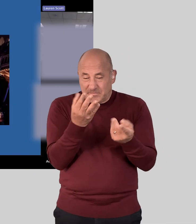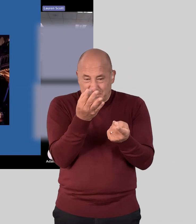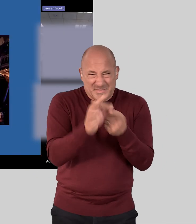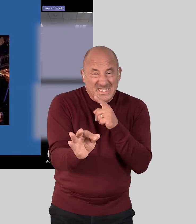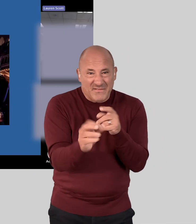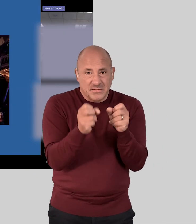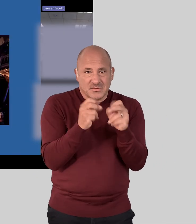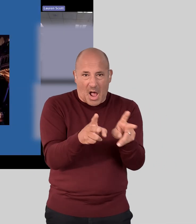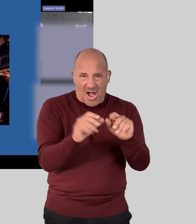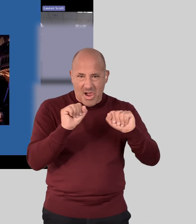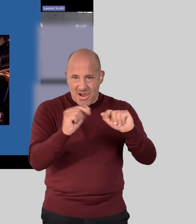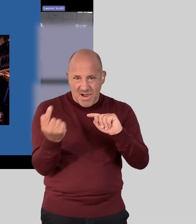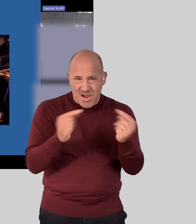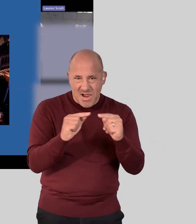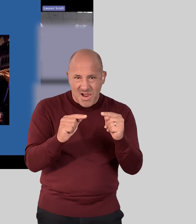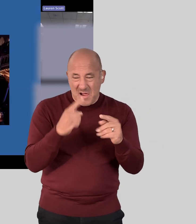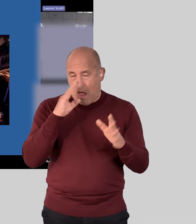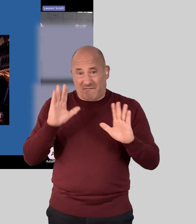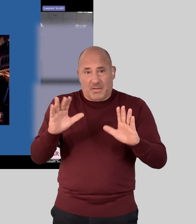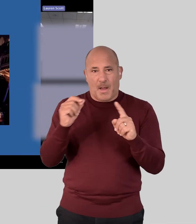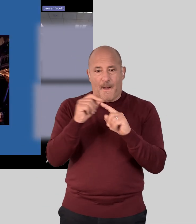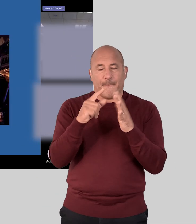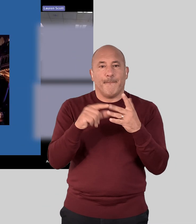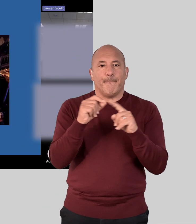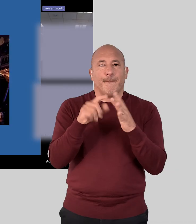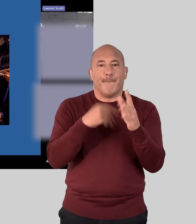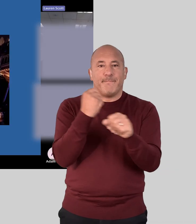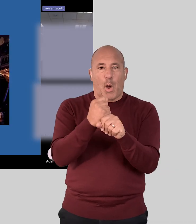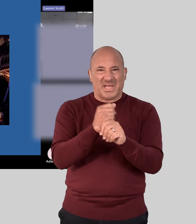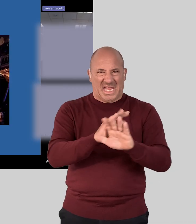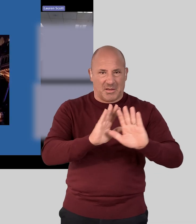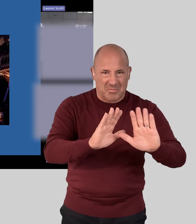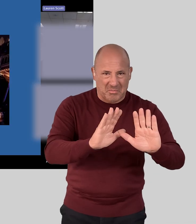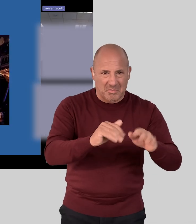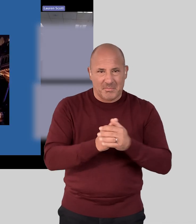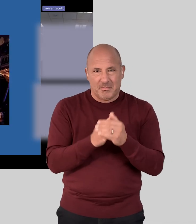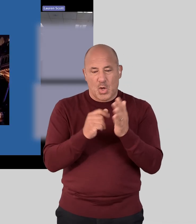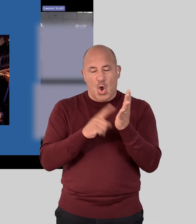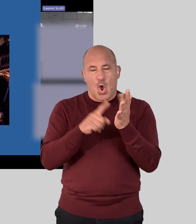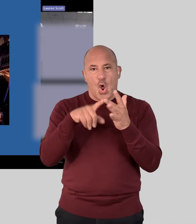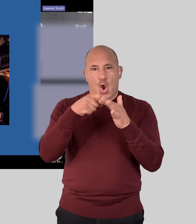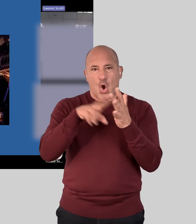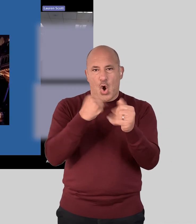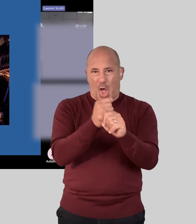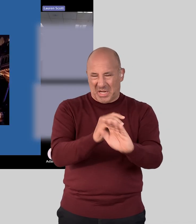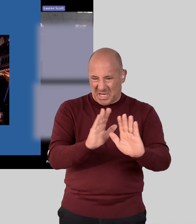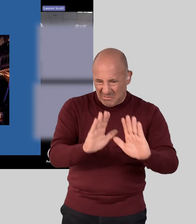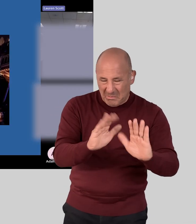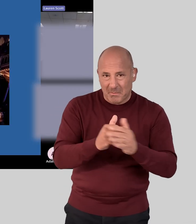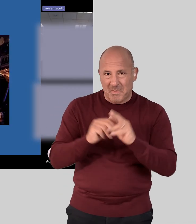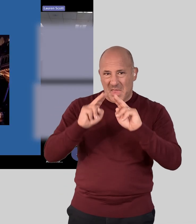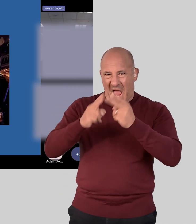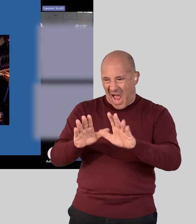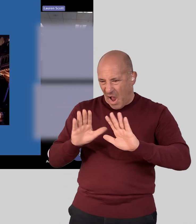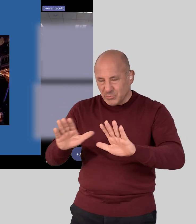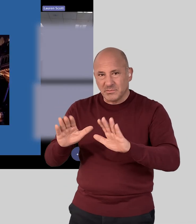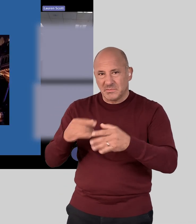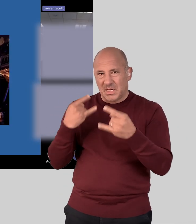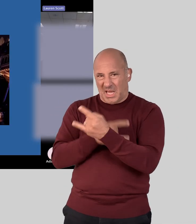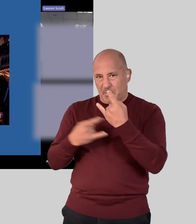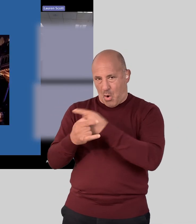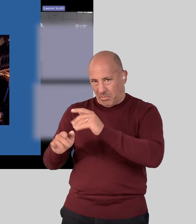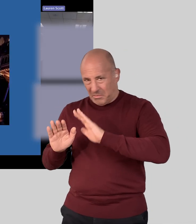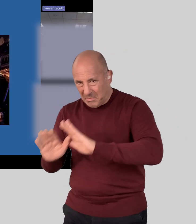but there's also style-specific battles. So you can have popping battles, locking, house, hip